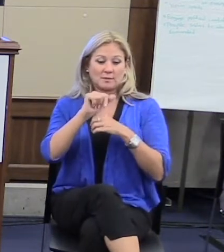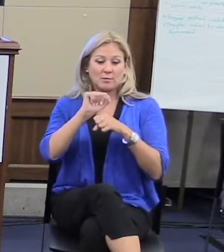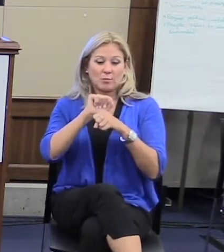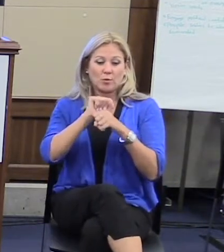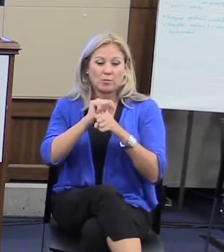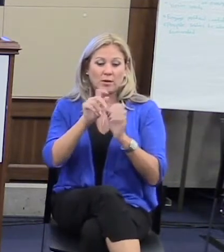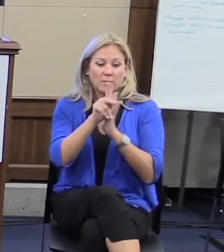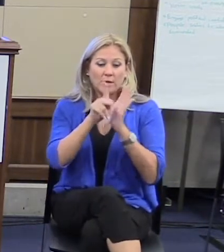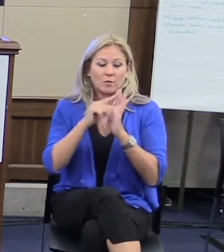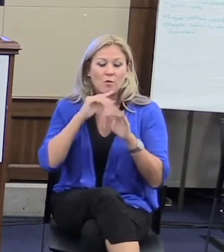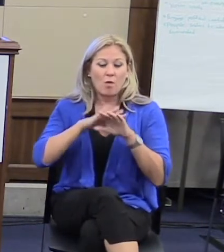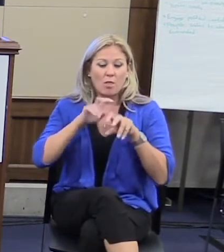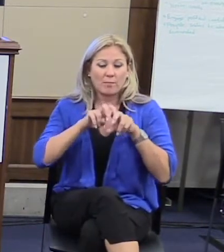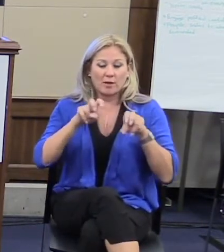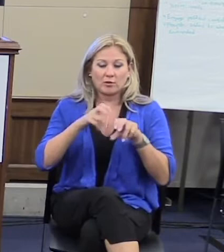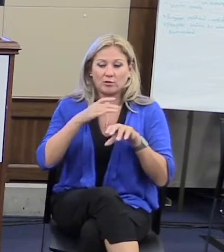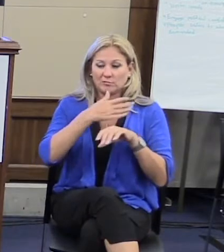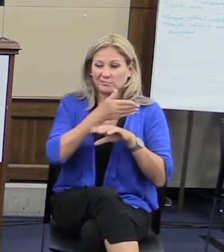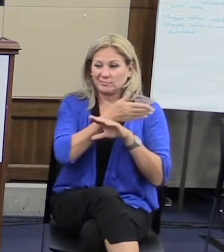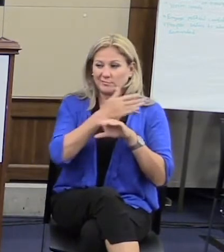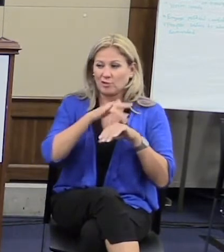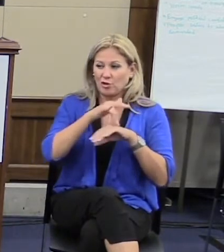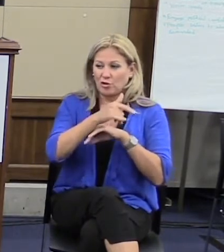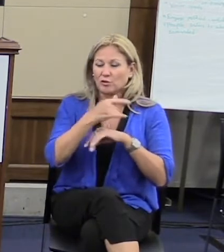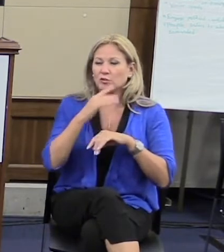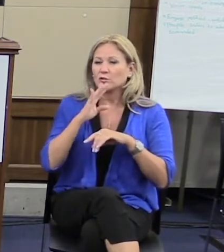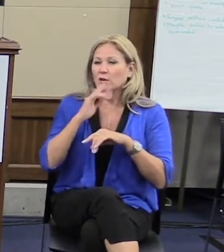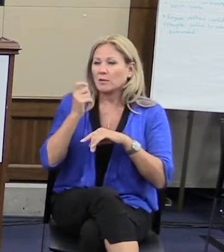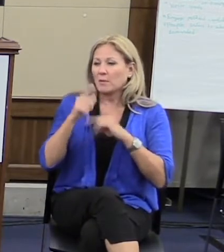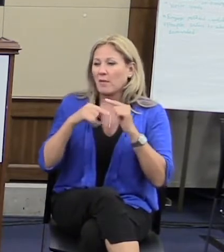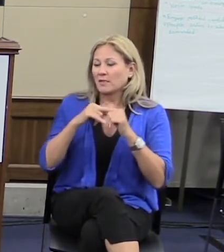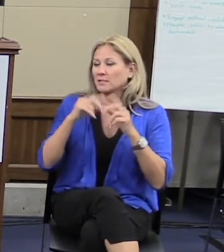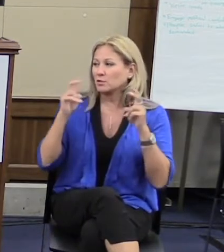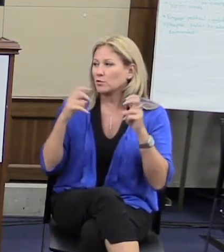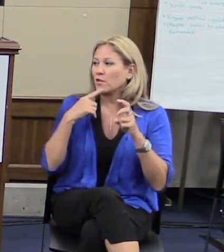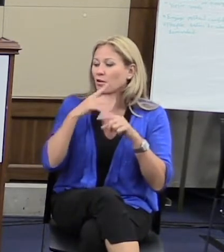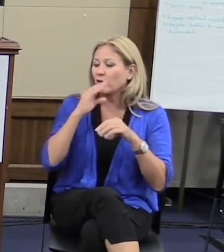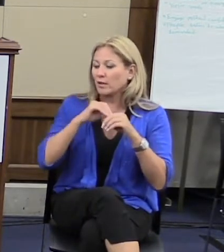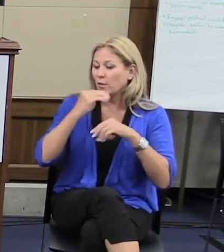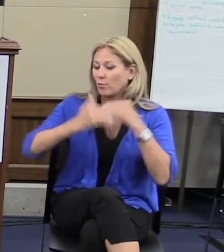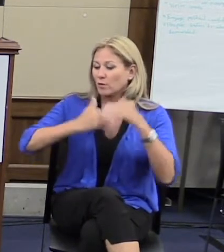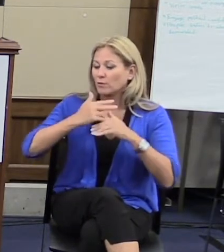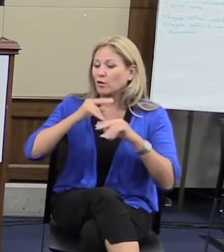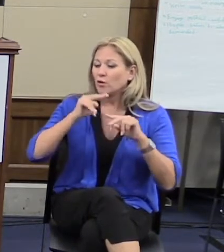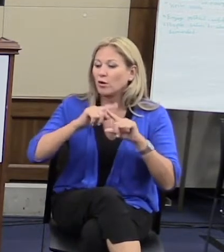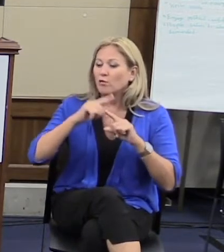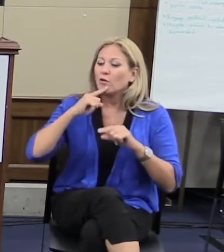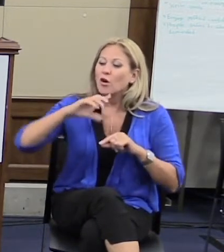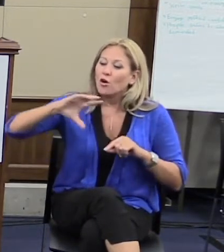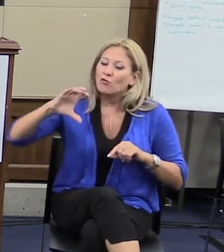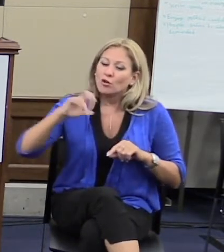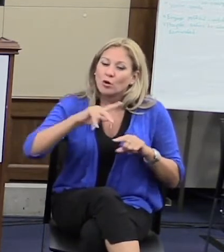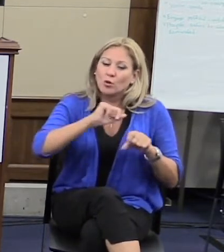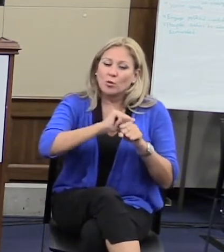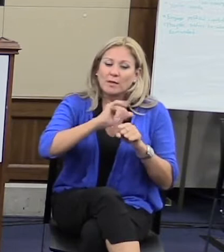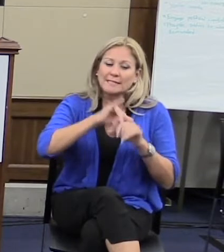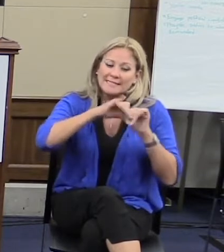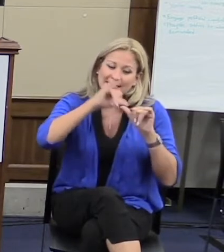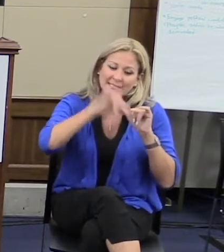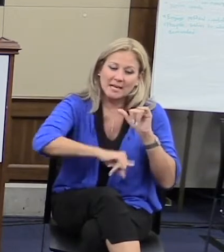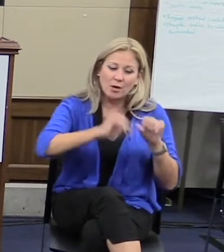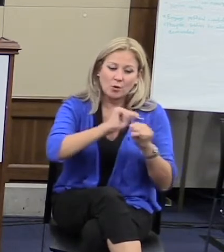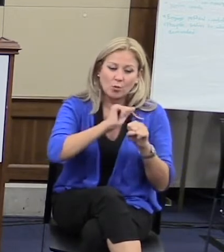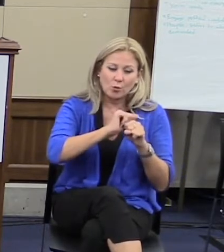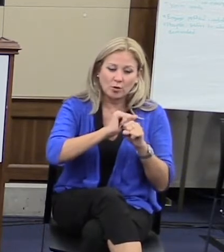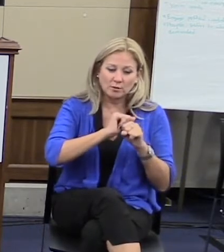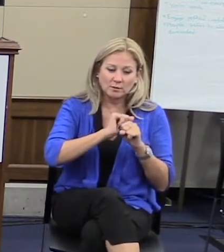who was on the panel earlier, talked about this issue. They are in the process of looking at return to work and stay at work initiatives, grant